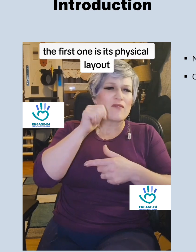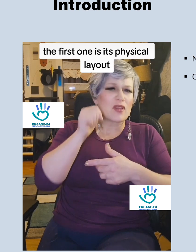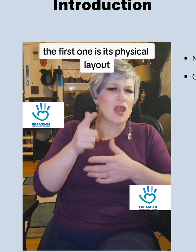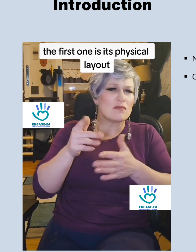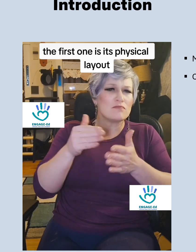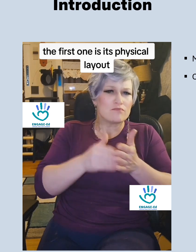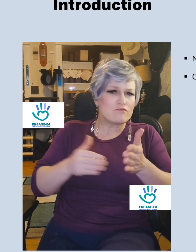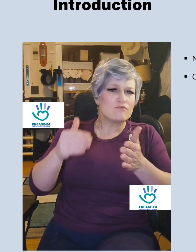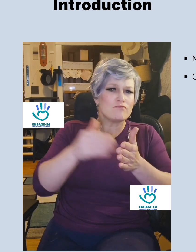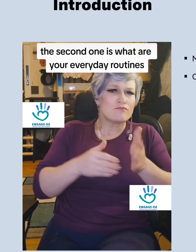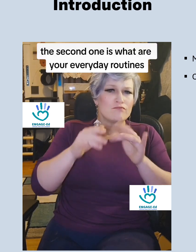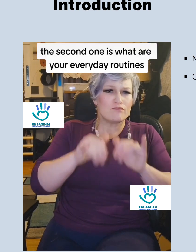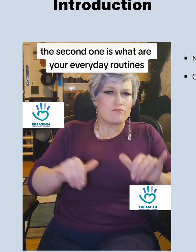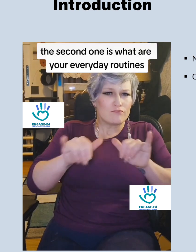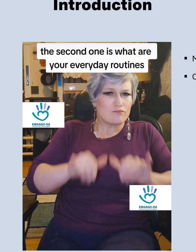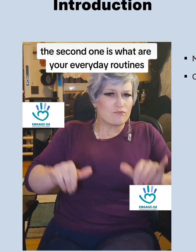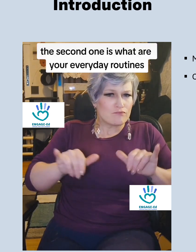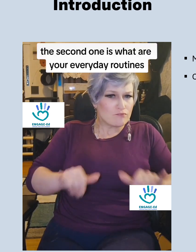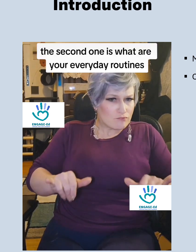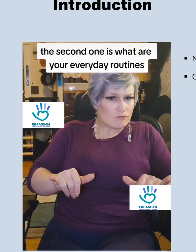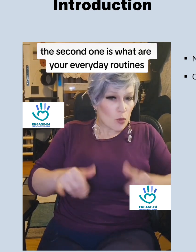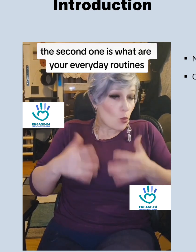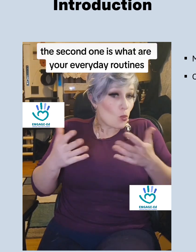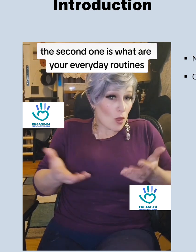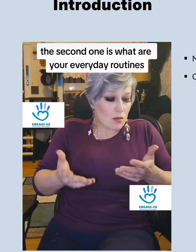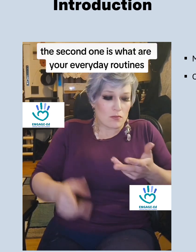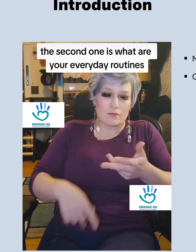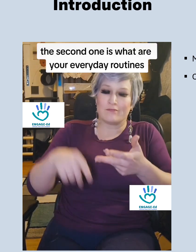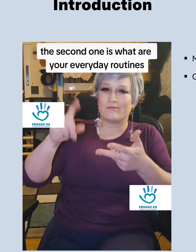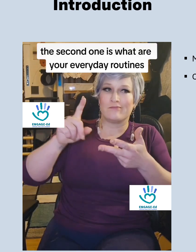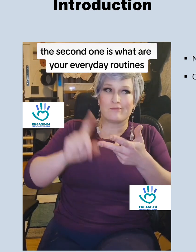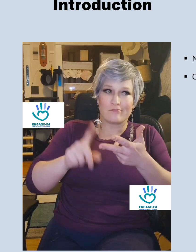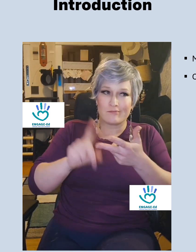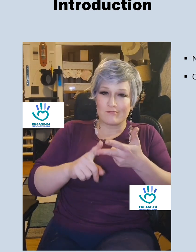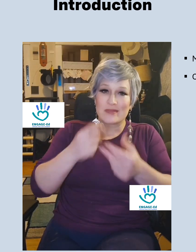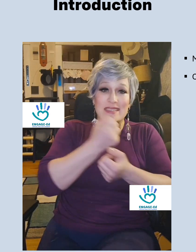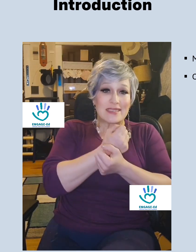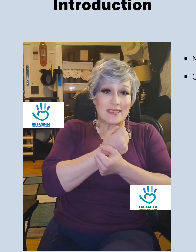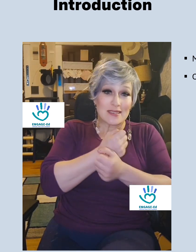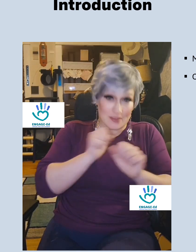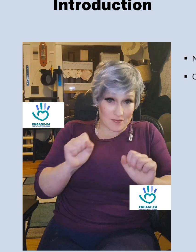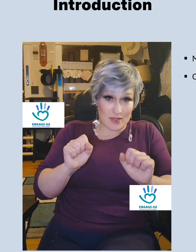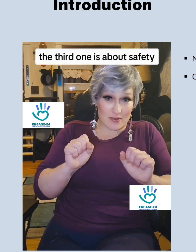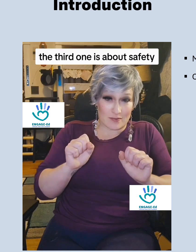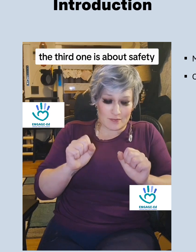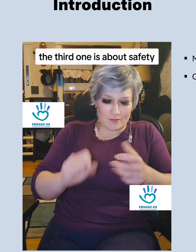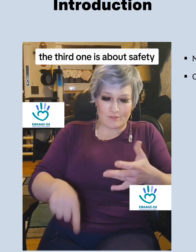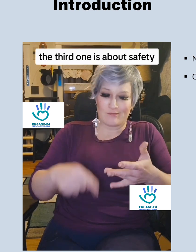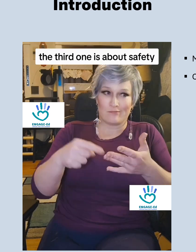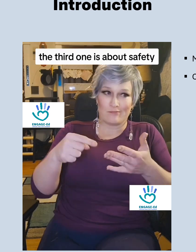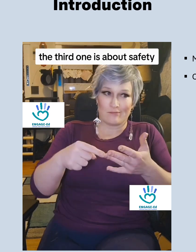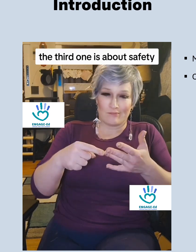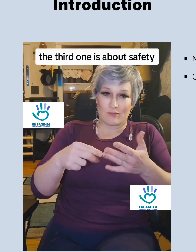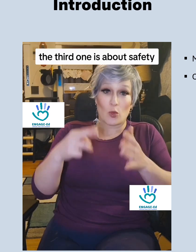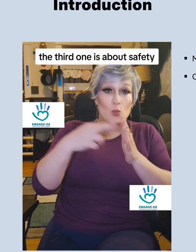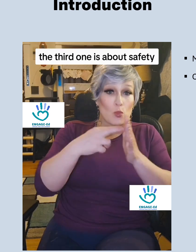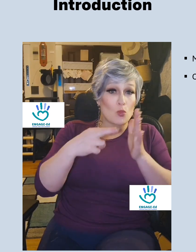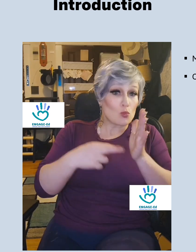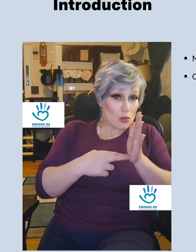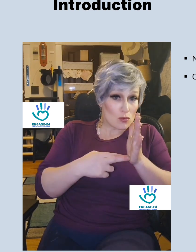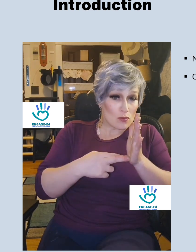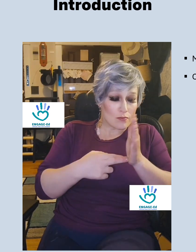physical layout. The second one is what are your everyday routines? The third one is about